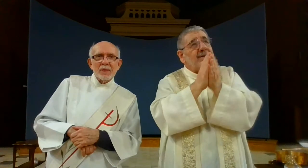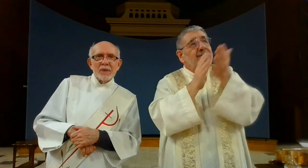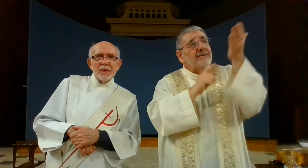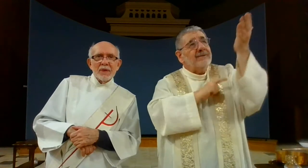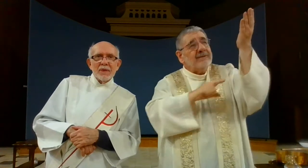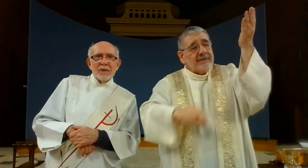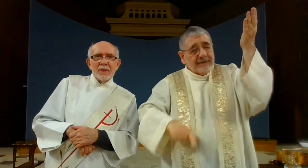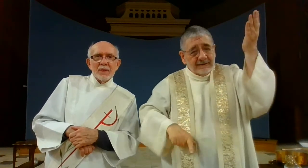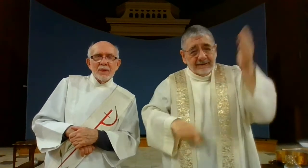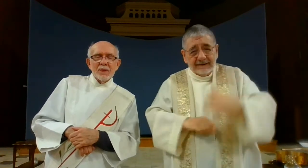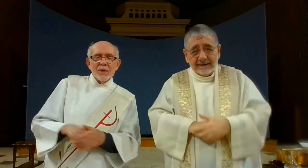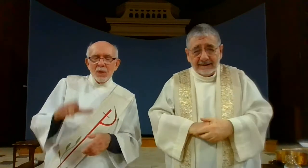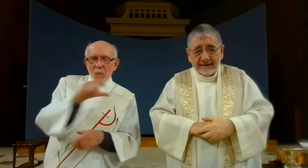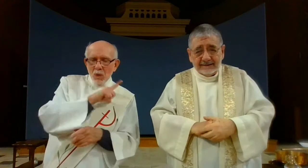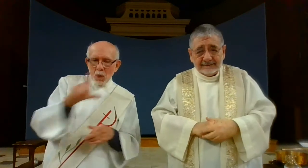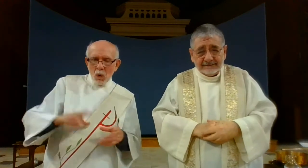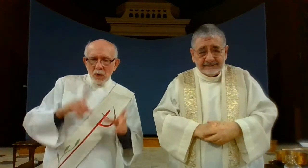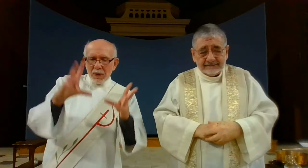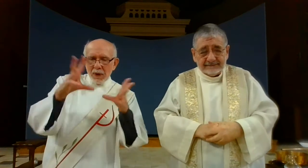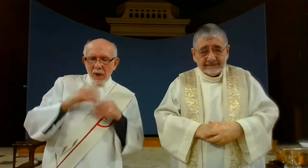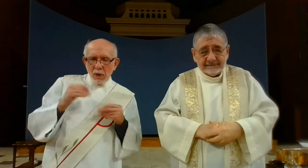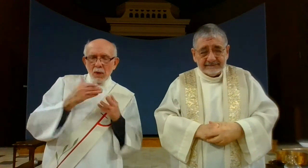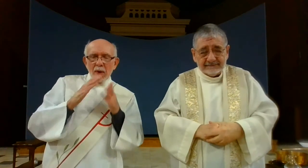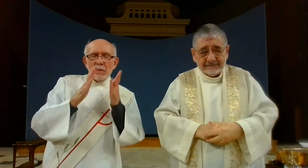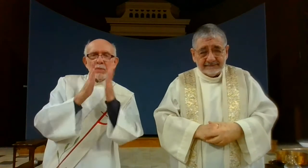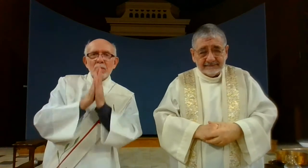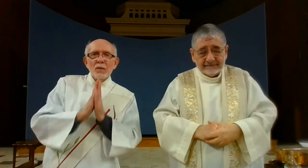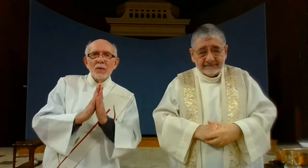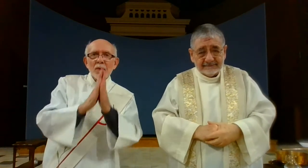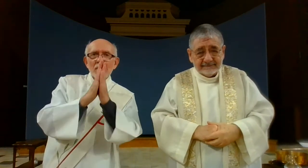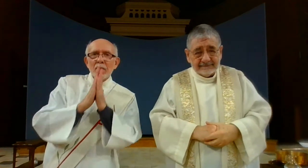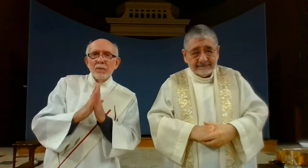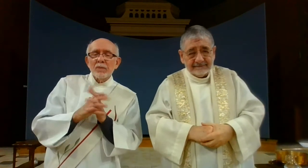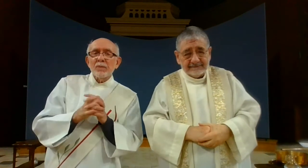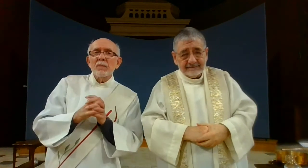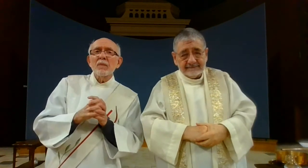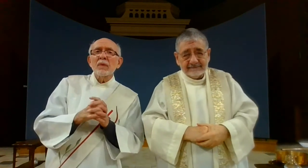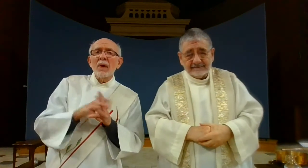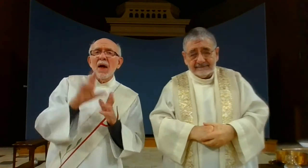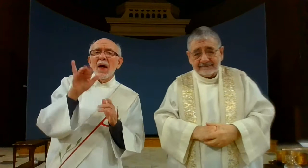Family, we pray to the Lord. Lord, receive our prayer.